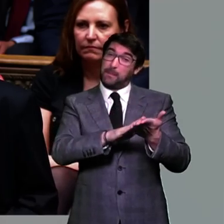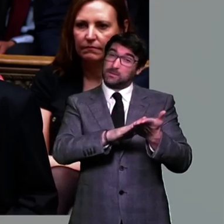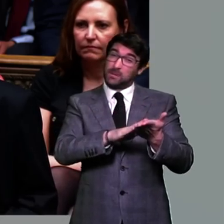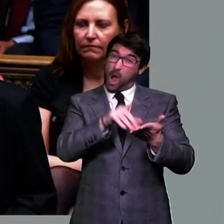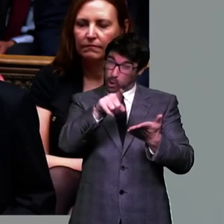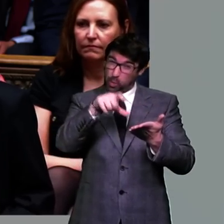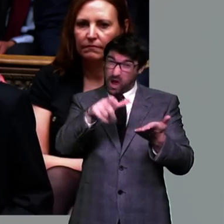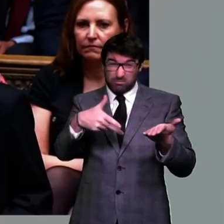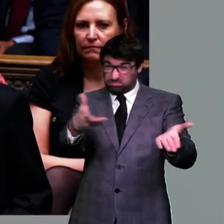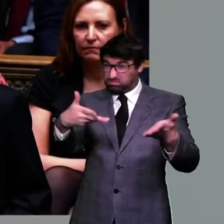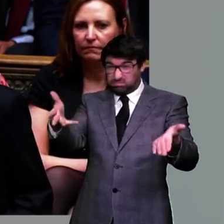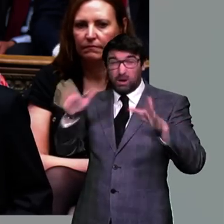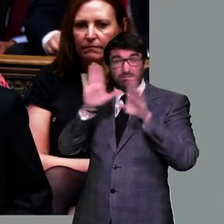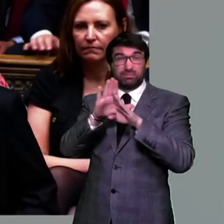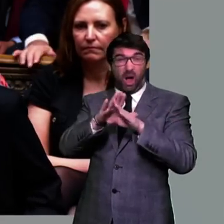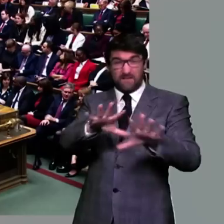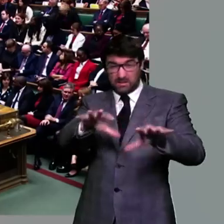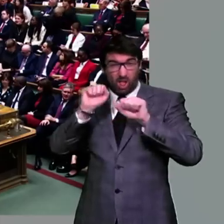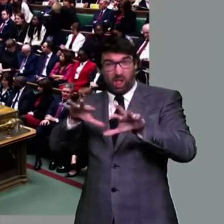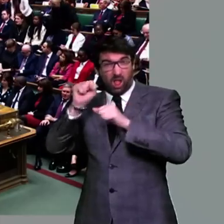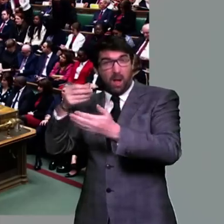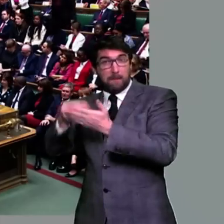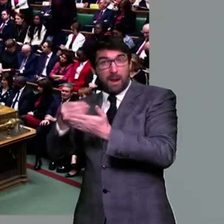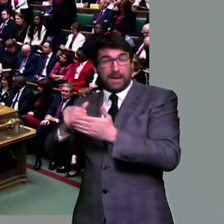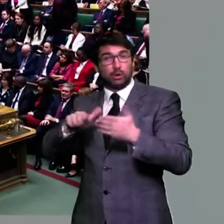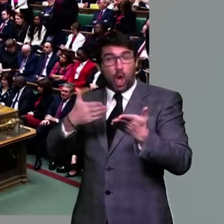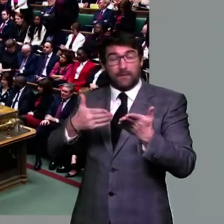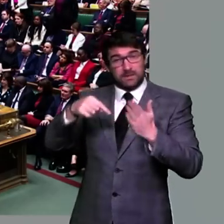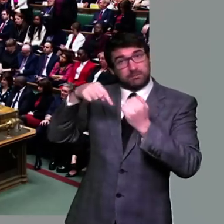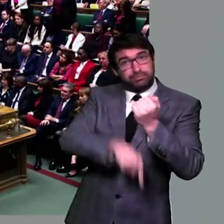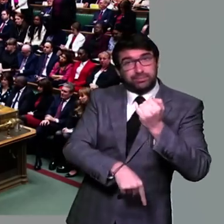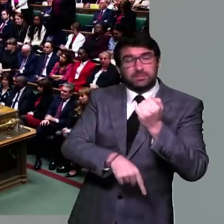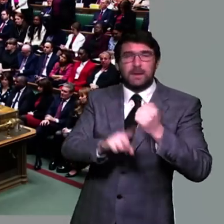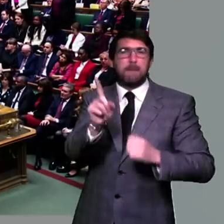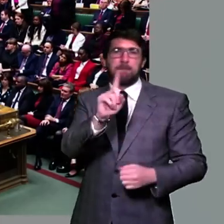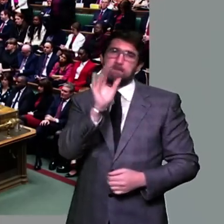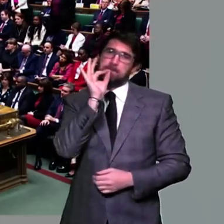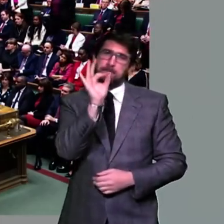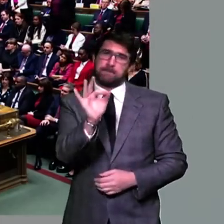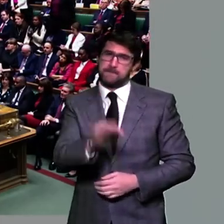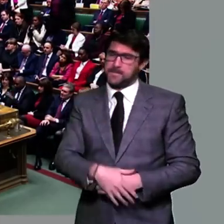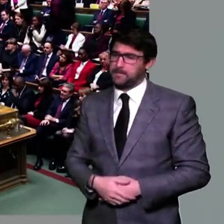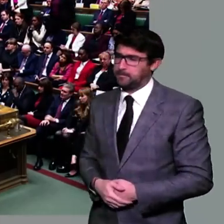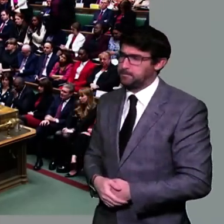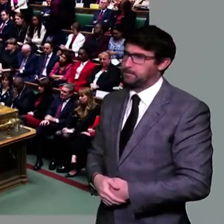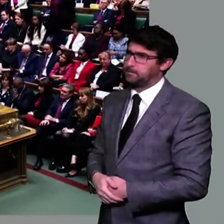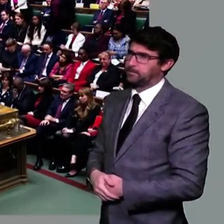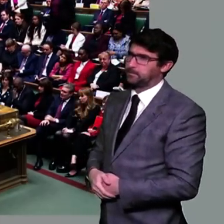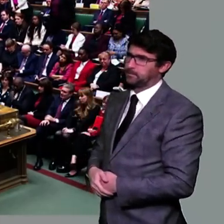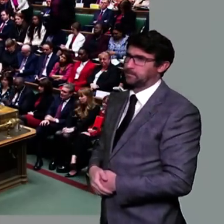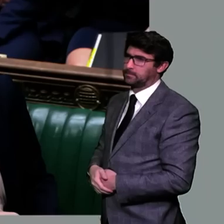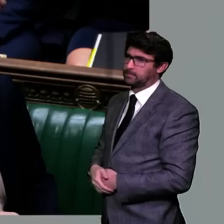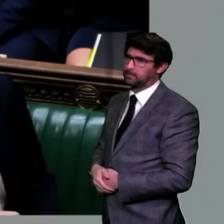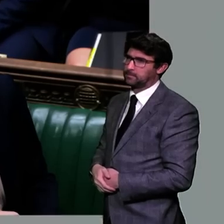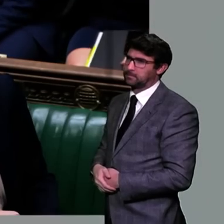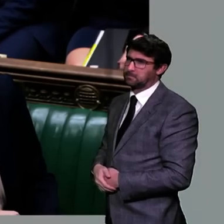inquiry into the gross mismanagement of Royal Mail? Prime Minister. What we need is an efficient postal service that